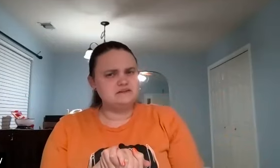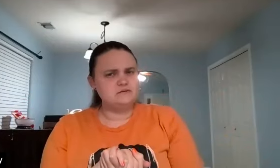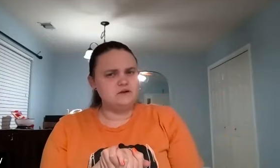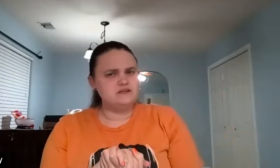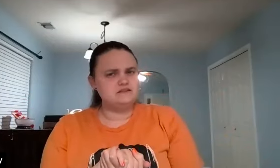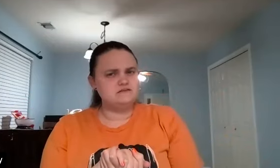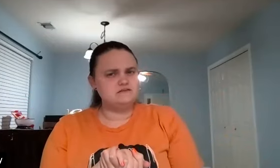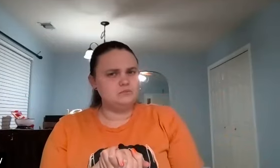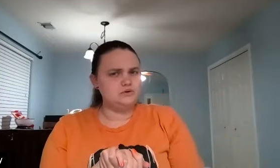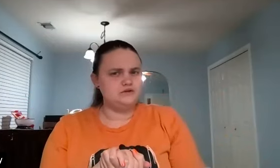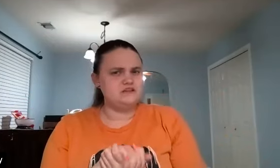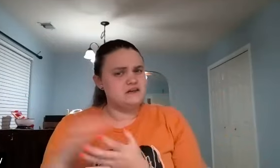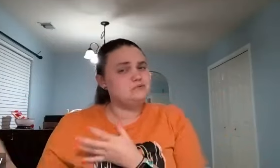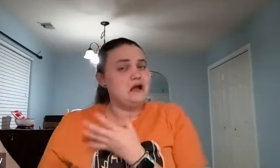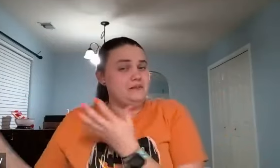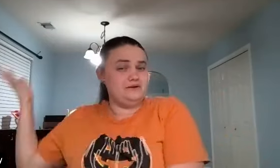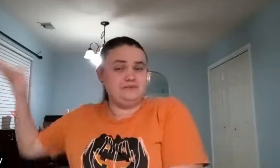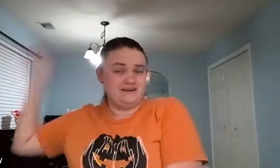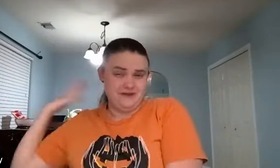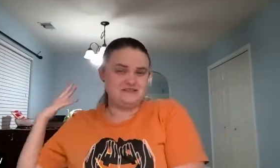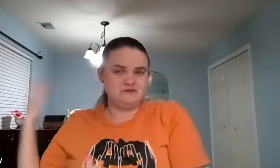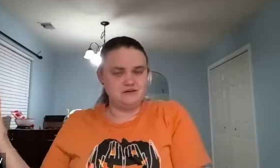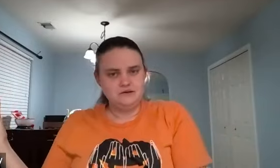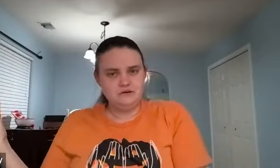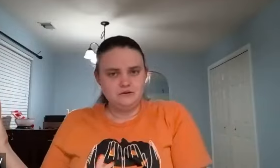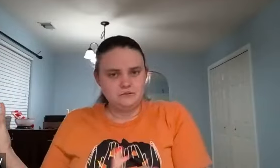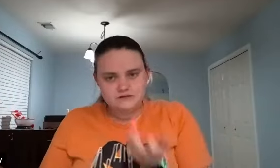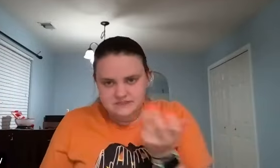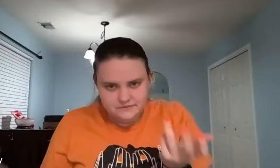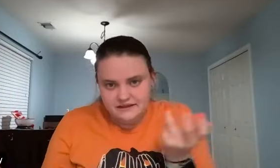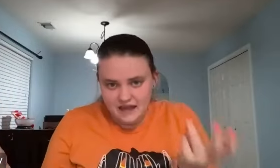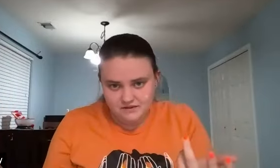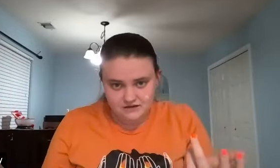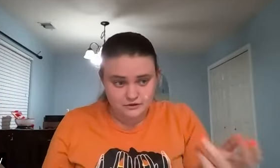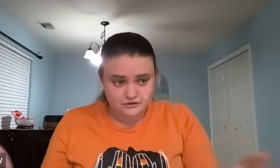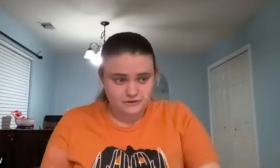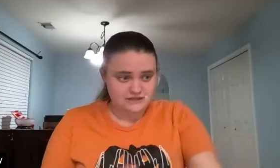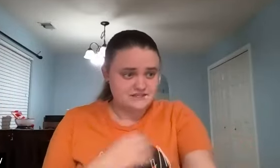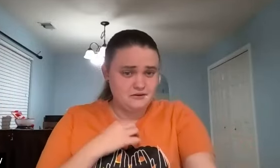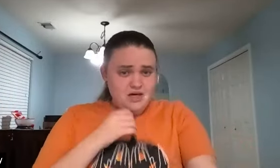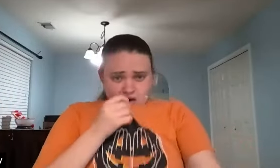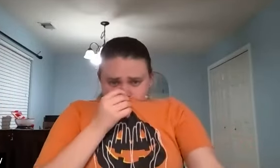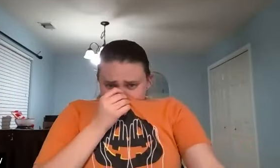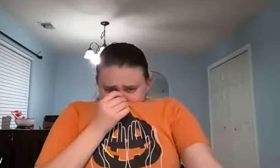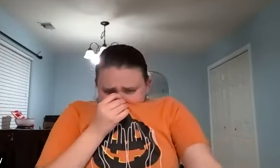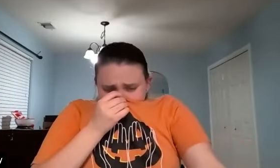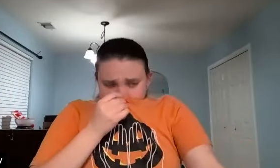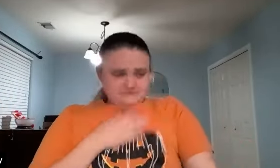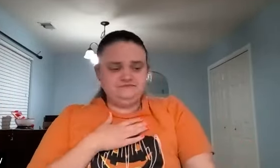different one that's more used now. That's what I learned back in the past, but like we don't typically have a lot of earthquakes, so